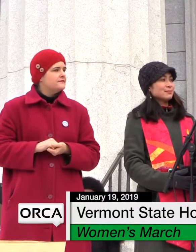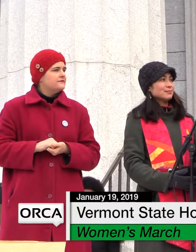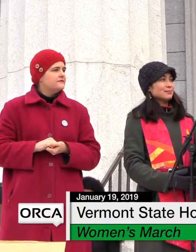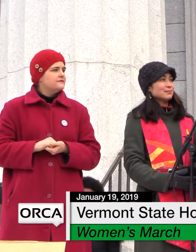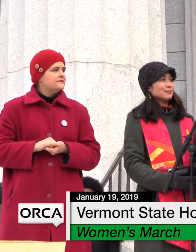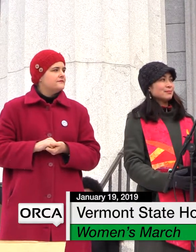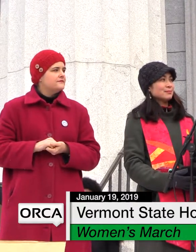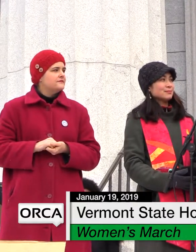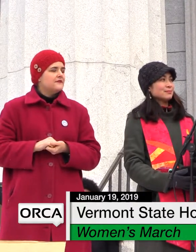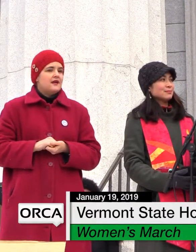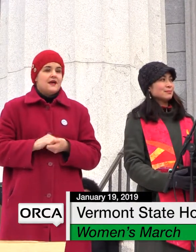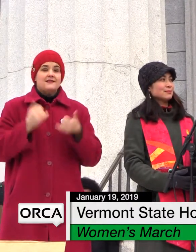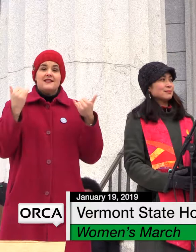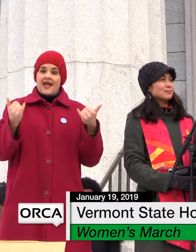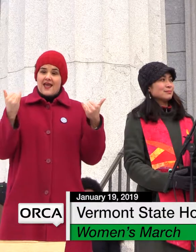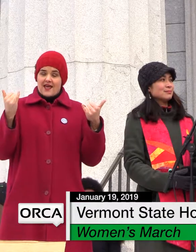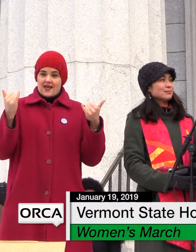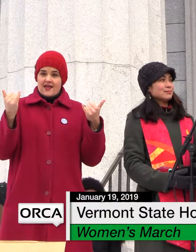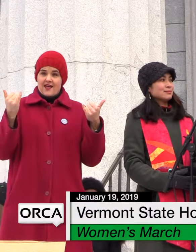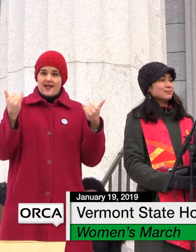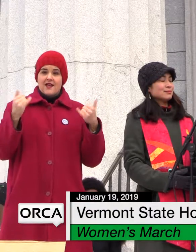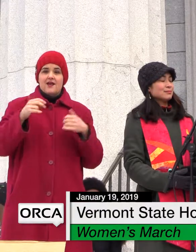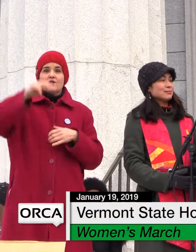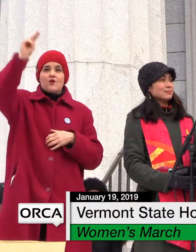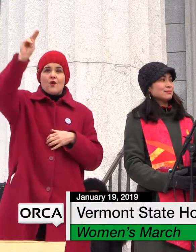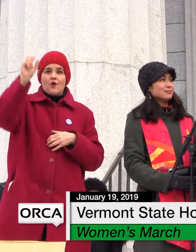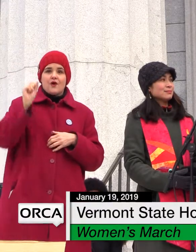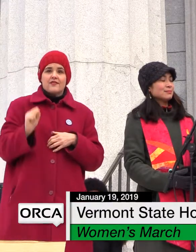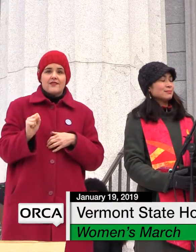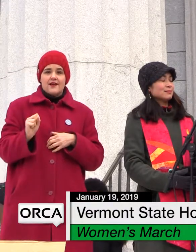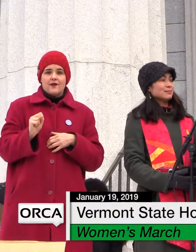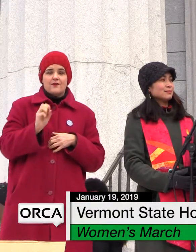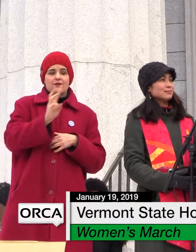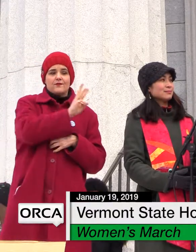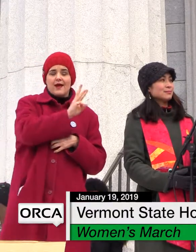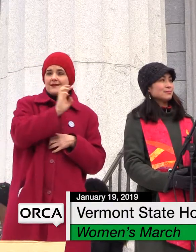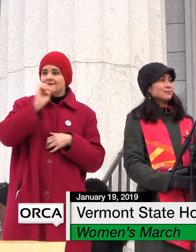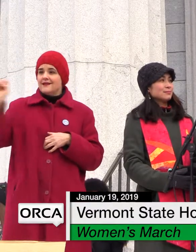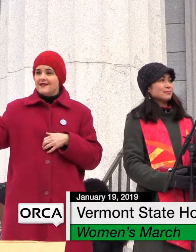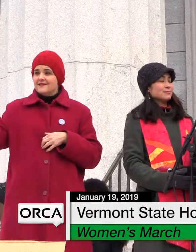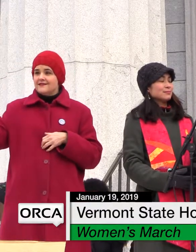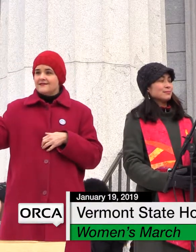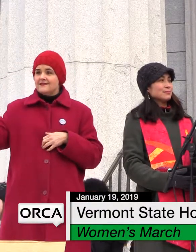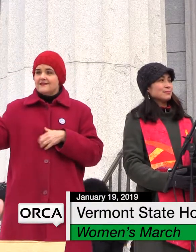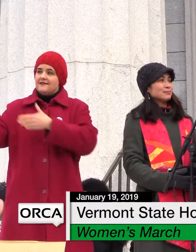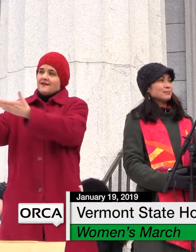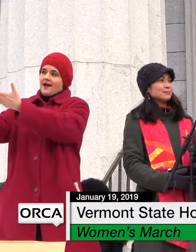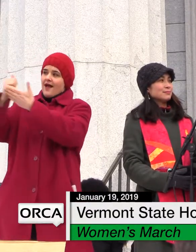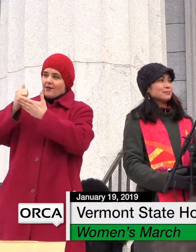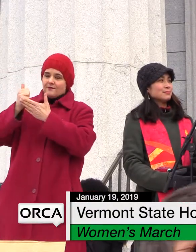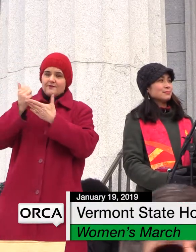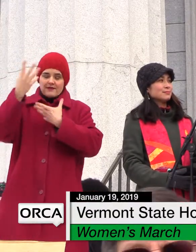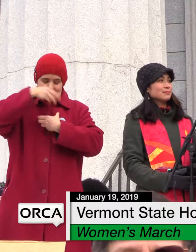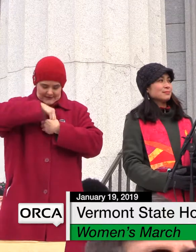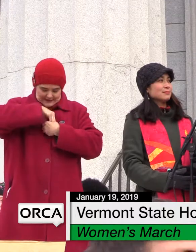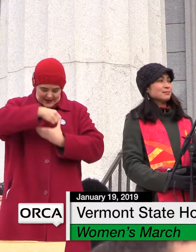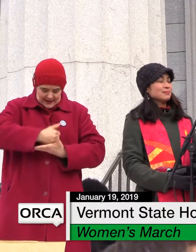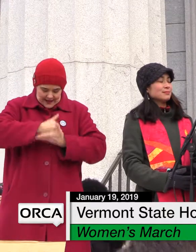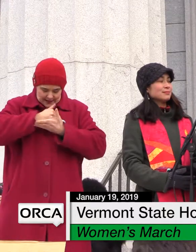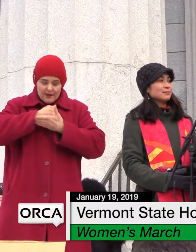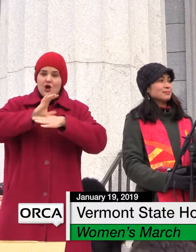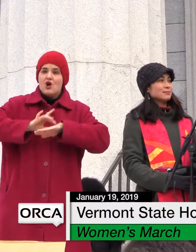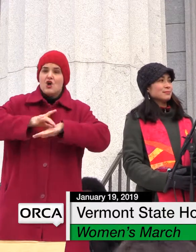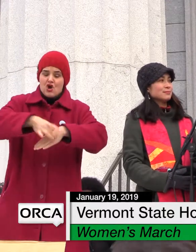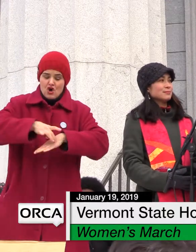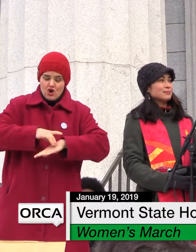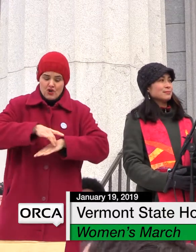Today, we look to the four directions, to the inner spirit in each of us, the earth beneath our feet, and the